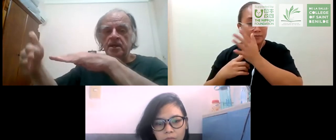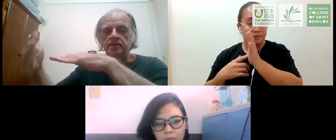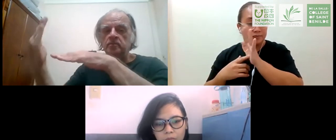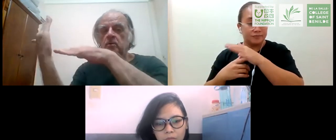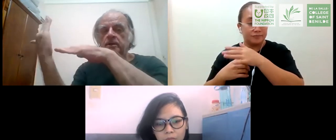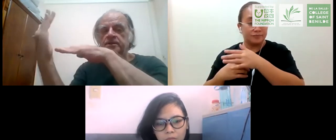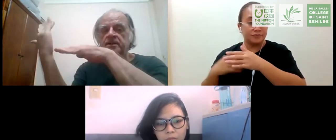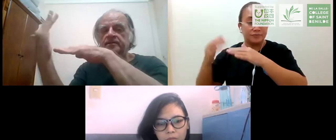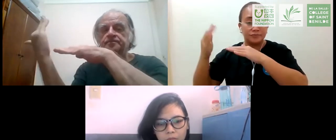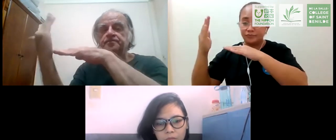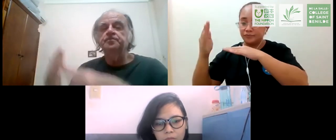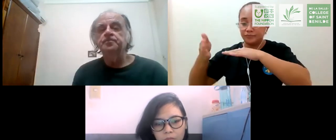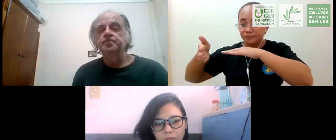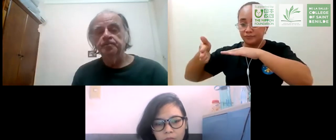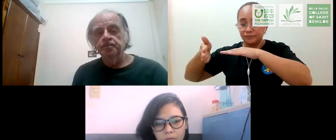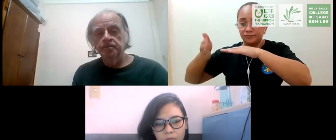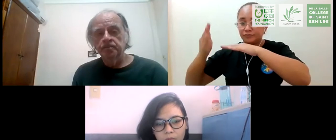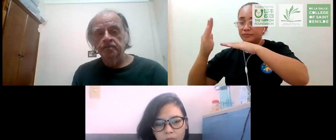this sign or this sign?